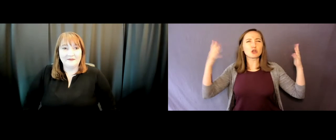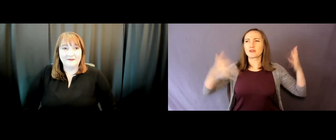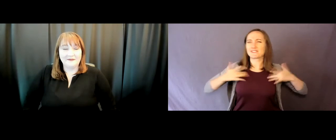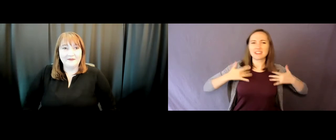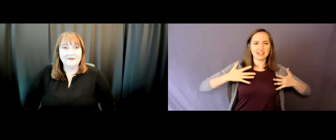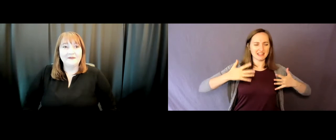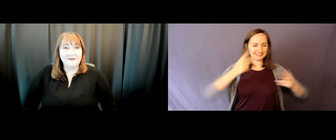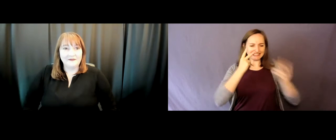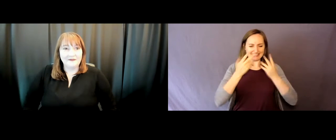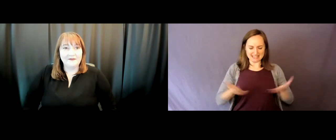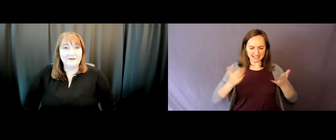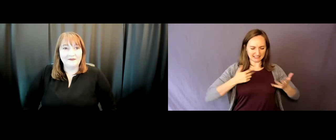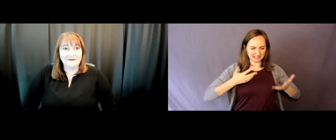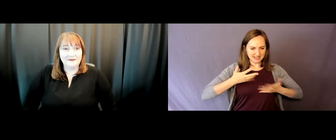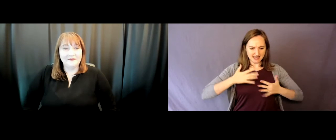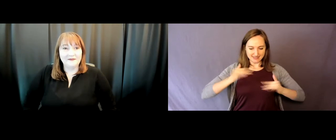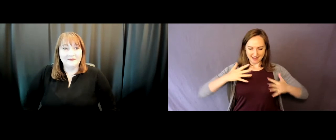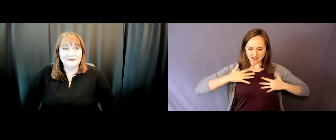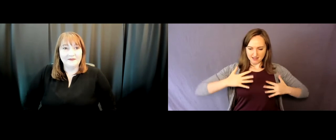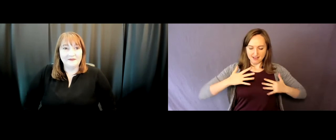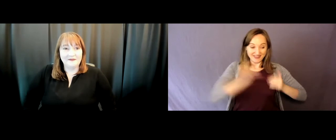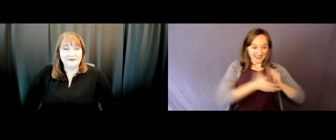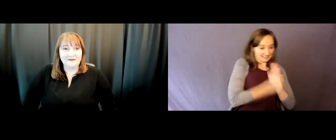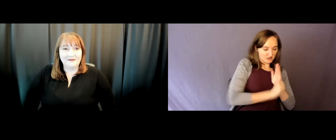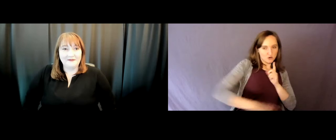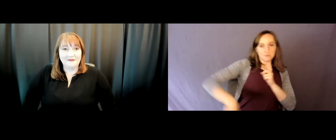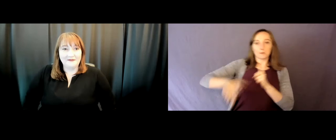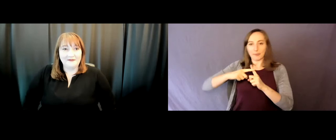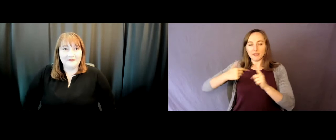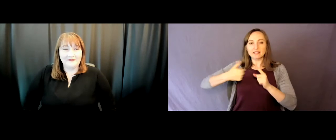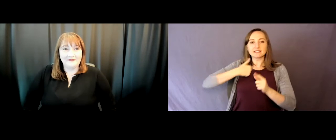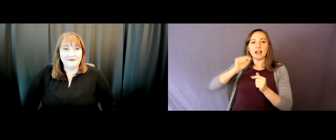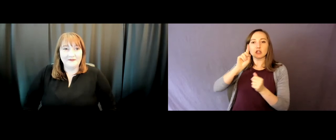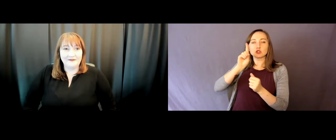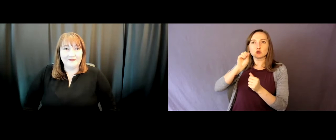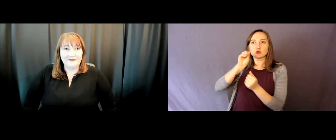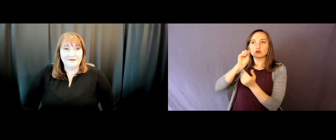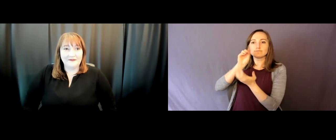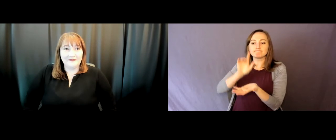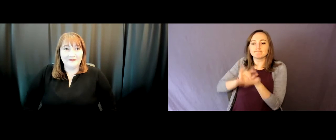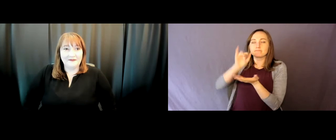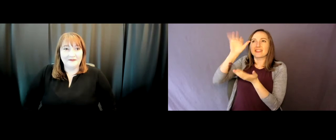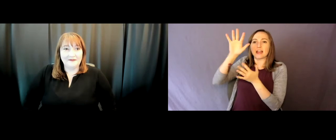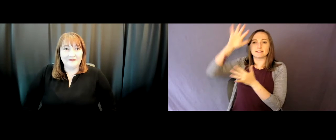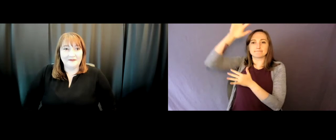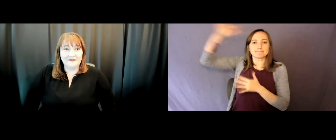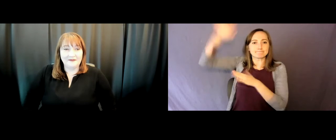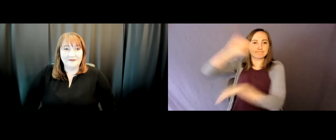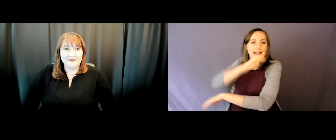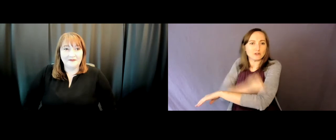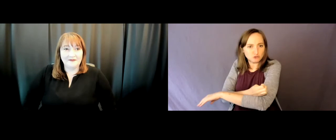things. I'm using that skill on top of channeling universal energy into the chakras in my